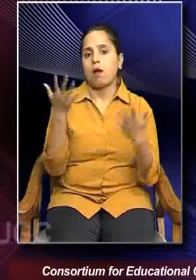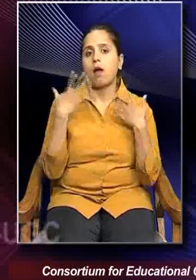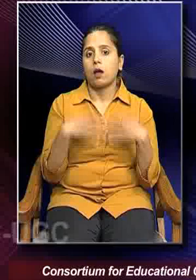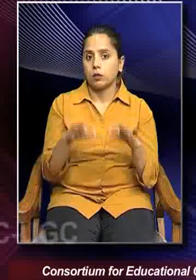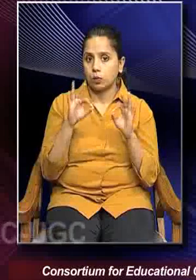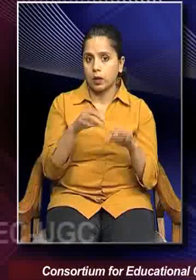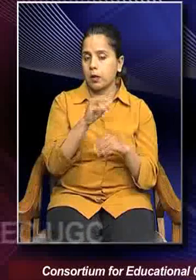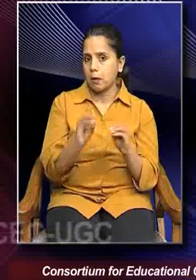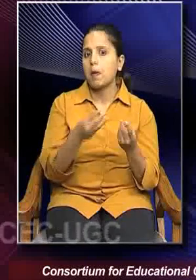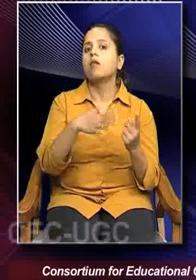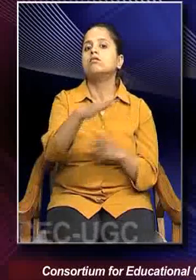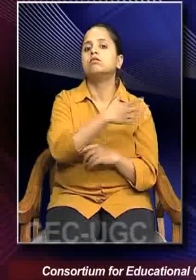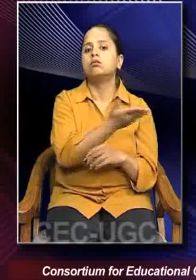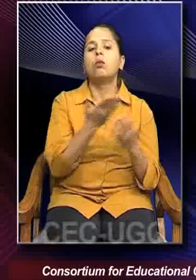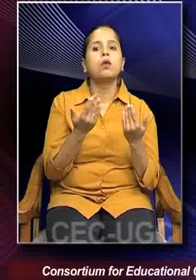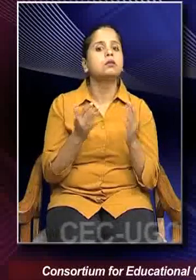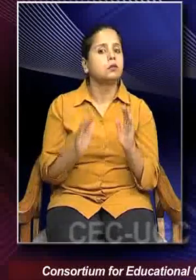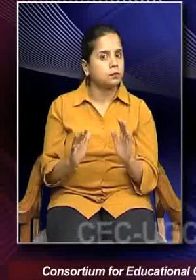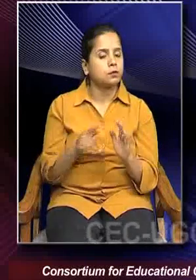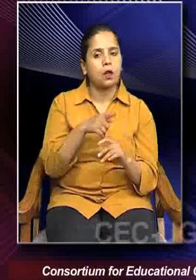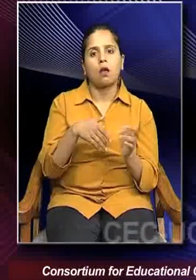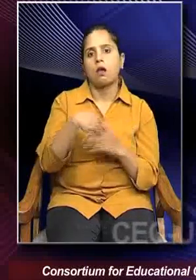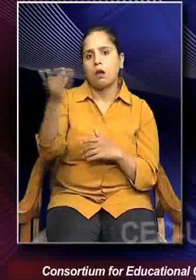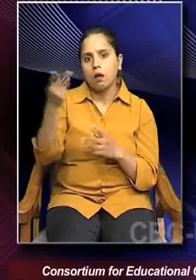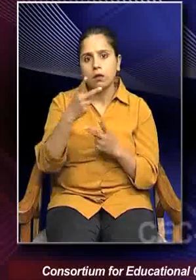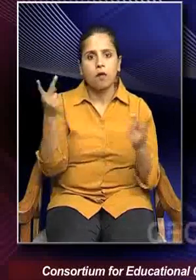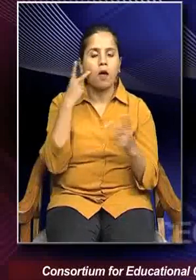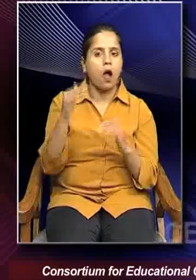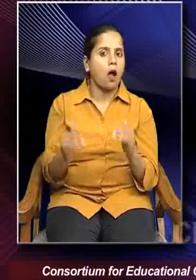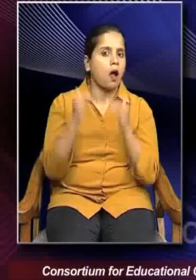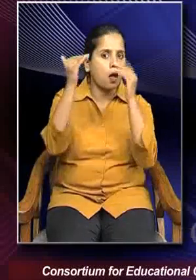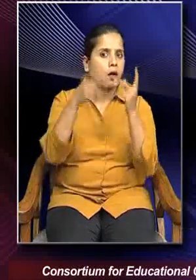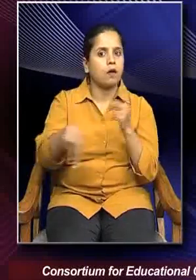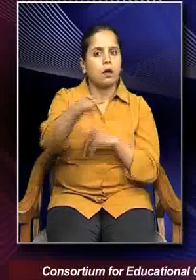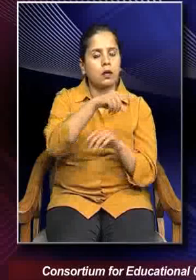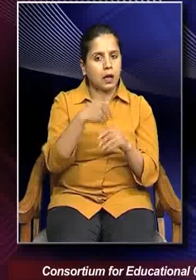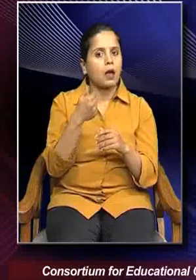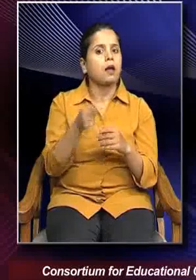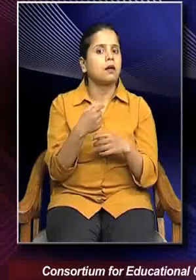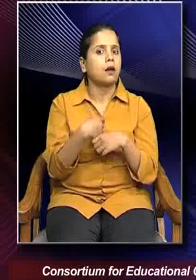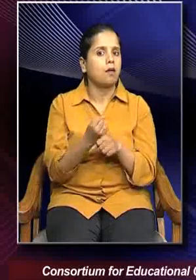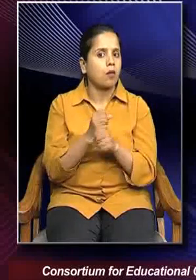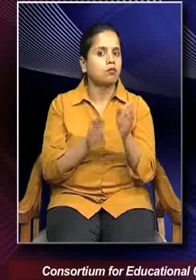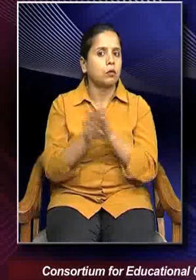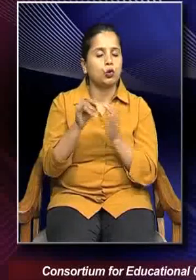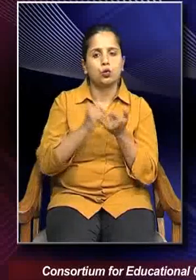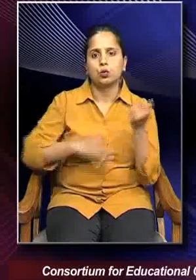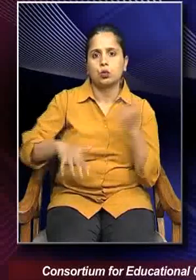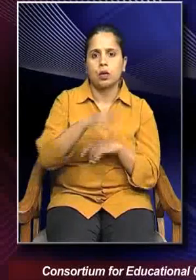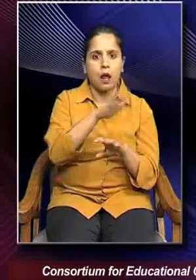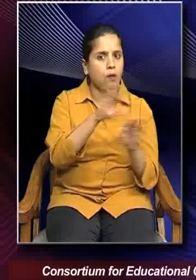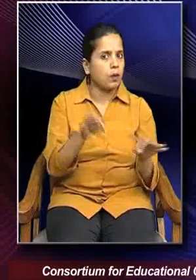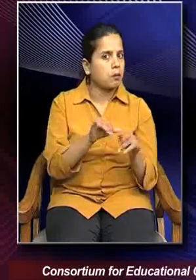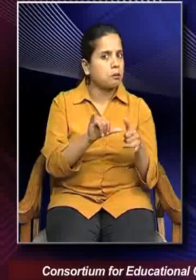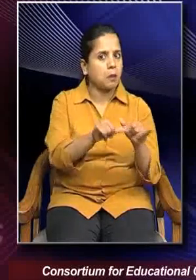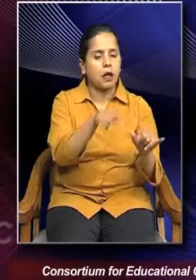are in a better position to go on the trajectory of higher prosperity and development than society which are not able to